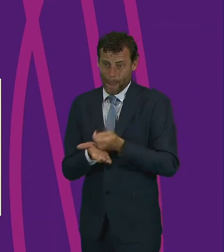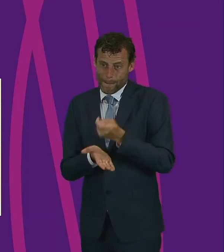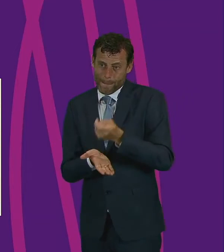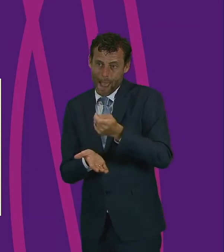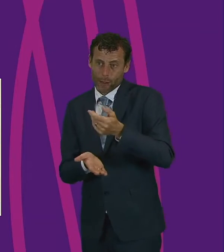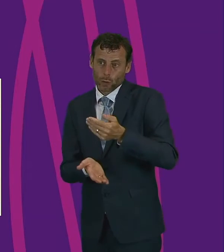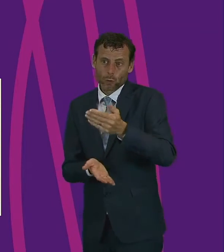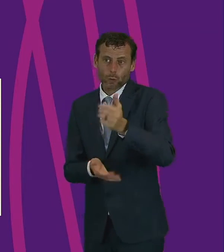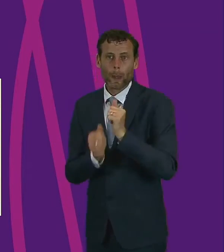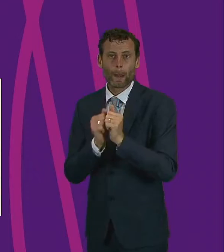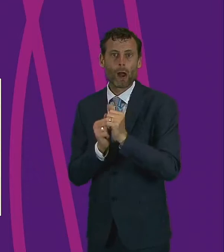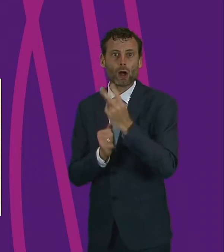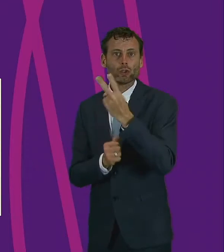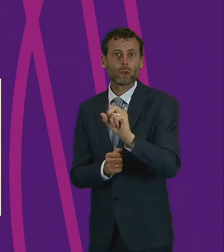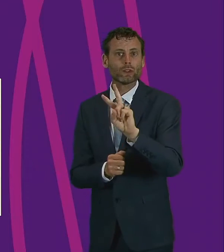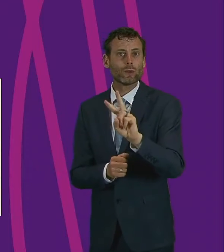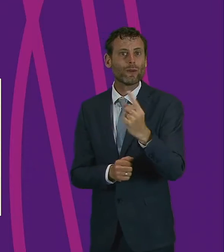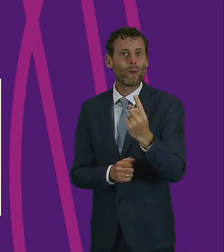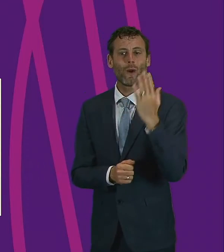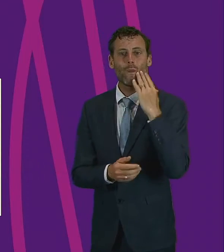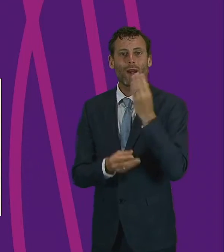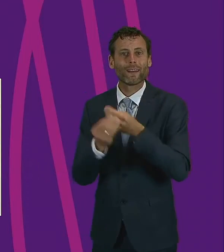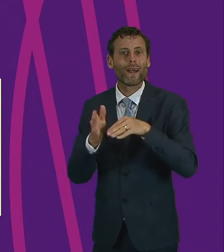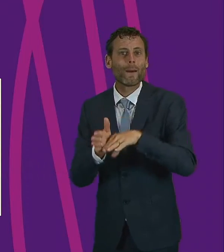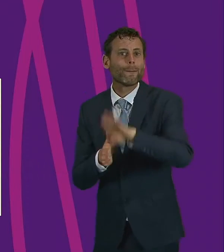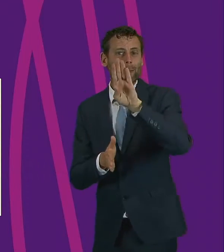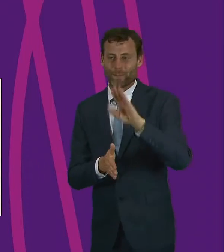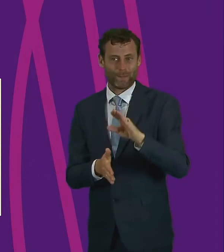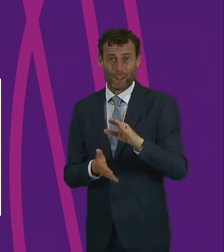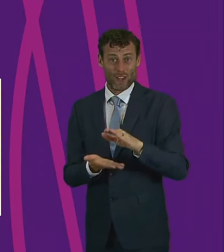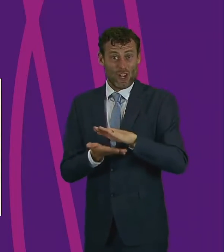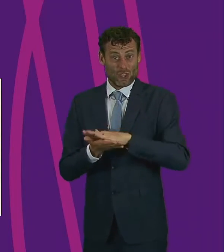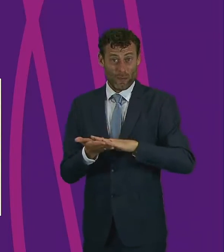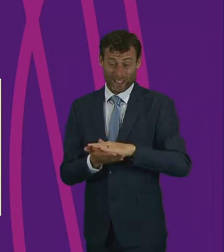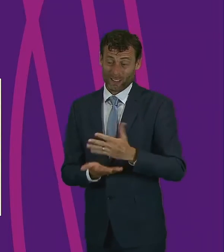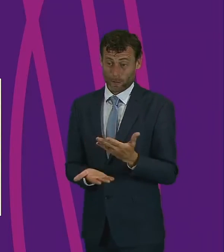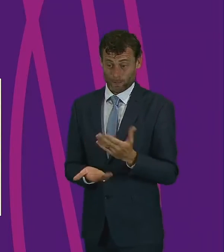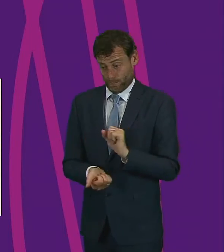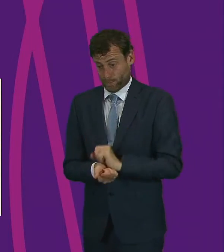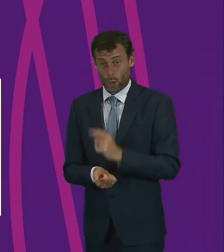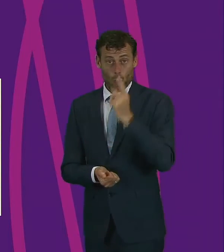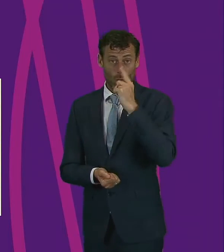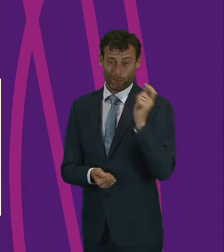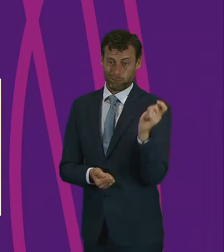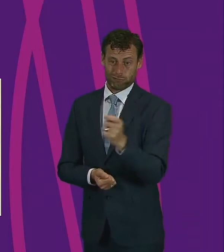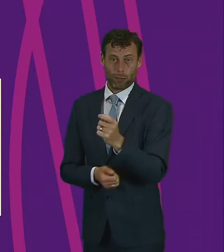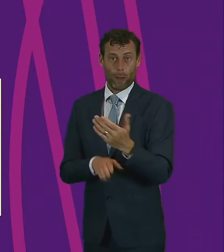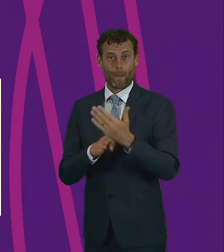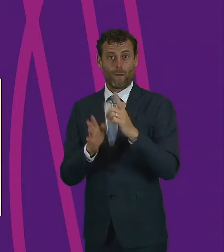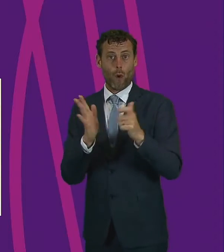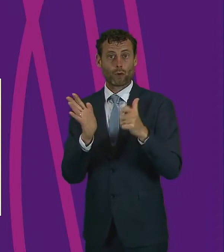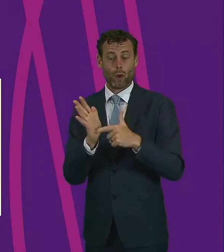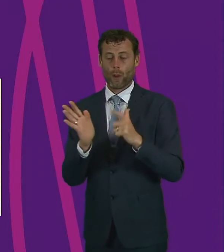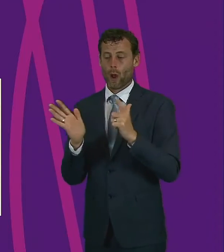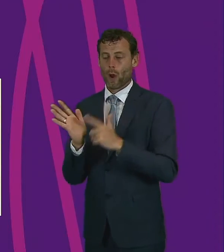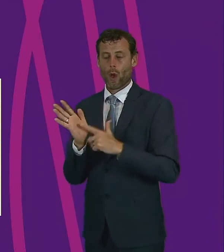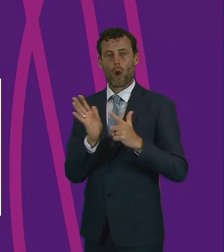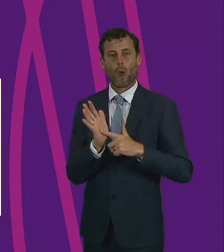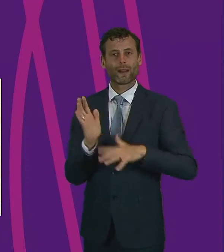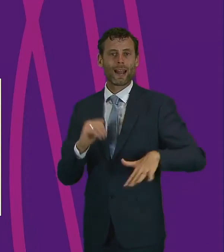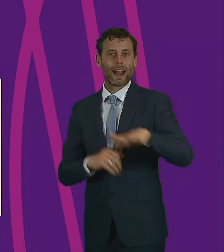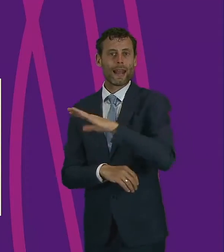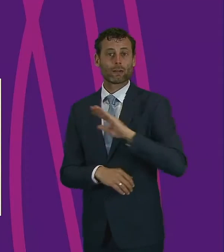prospect of more job losses potentially before October. In Loch Lomond National Park, that could be as many as